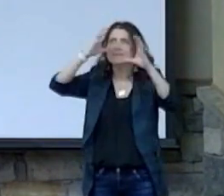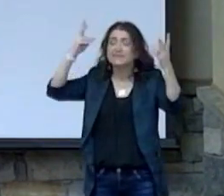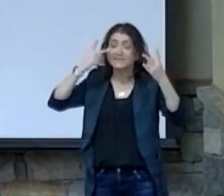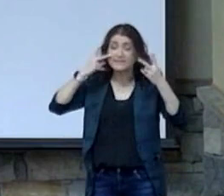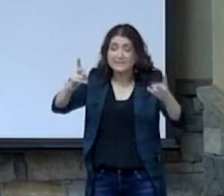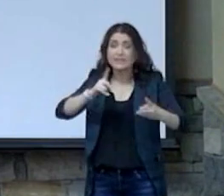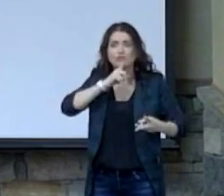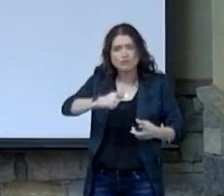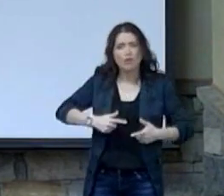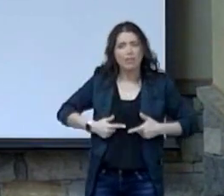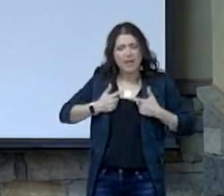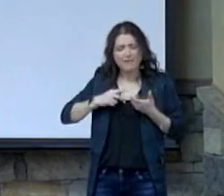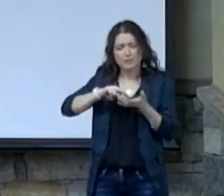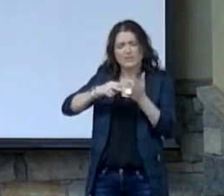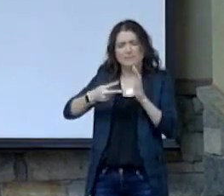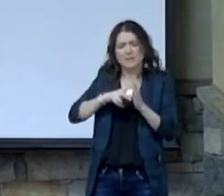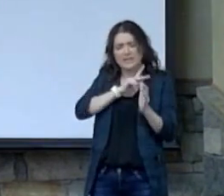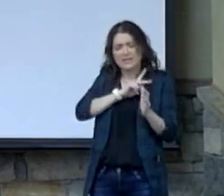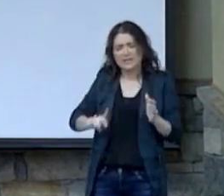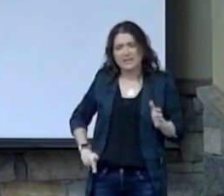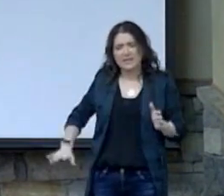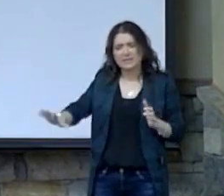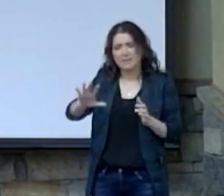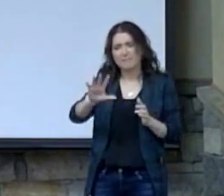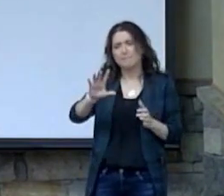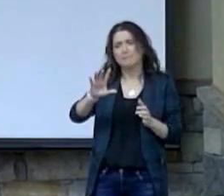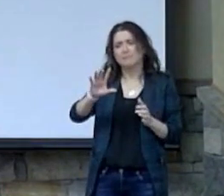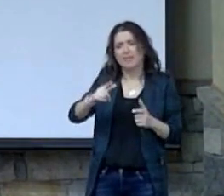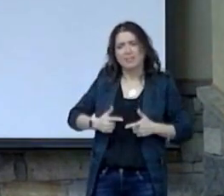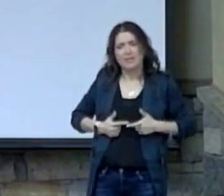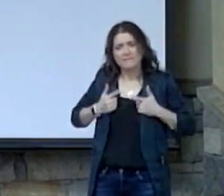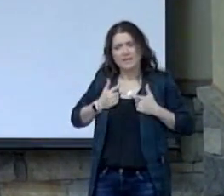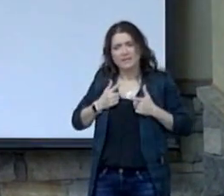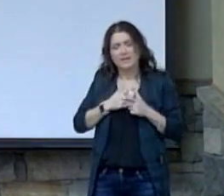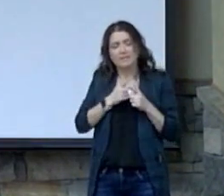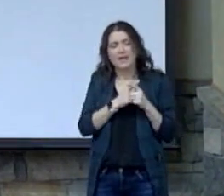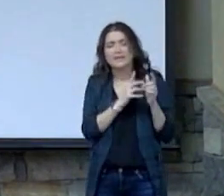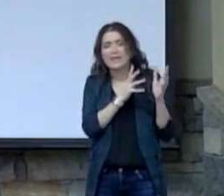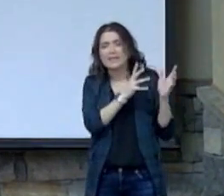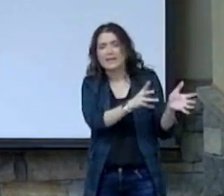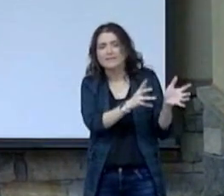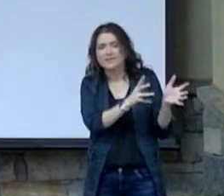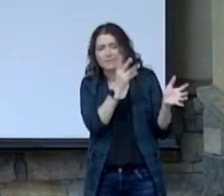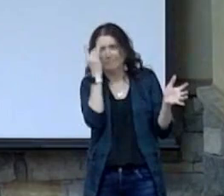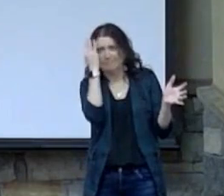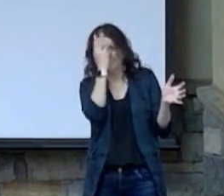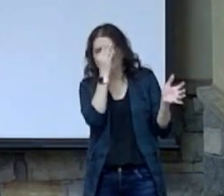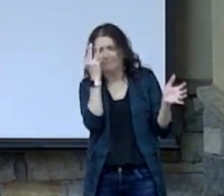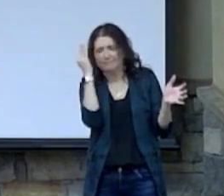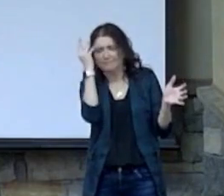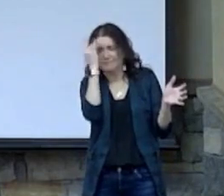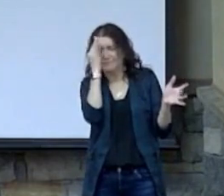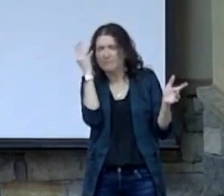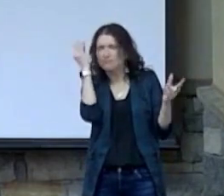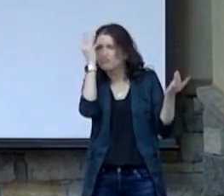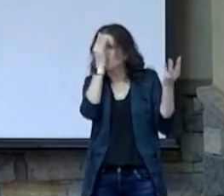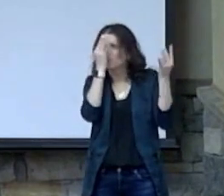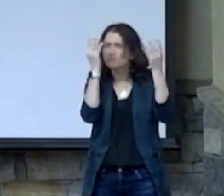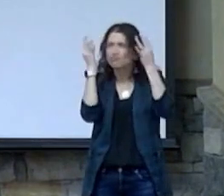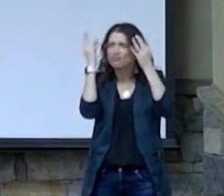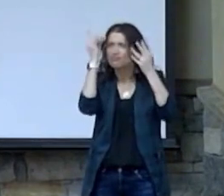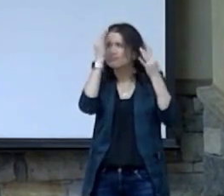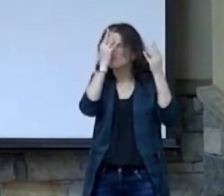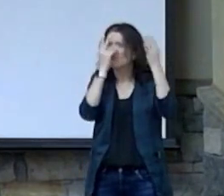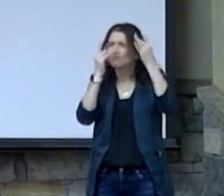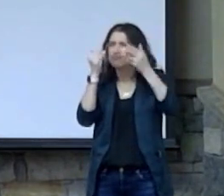life what kingdom living is really about. And then he leaves them thinking, processing it through